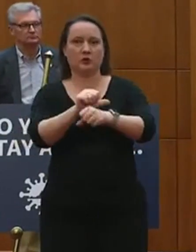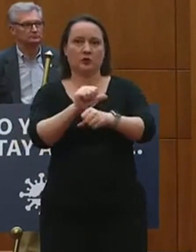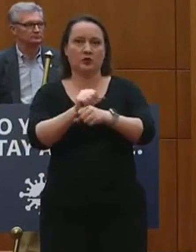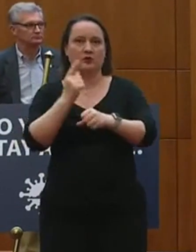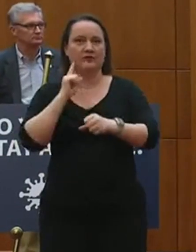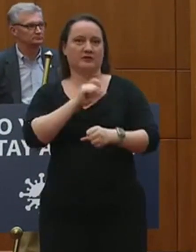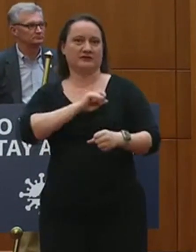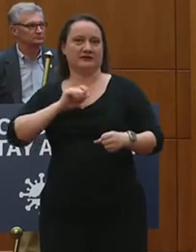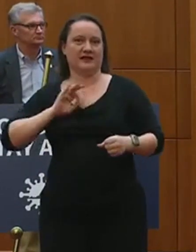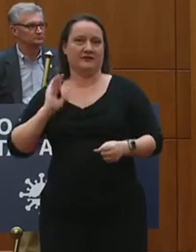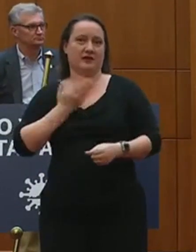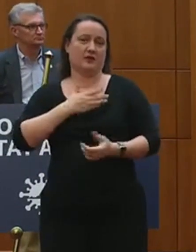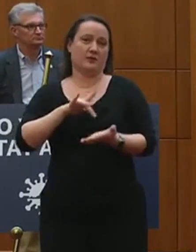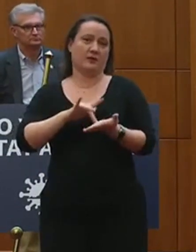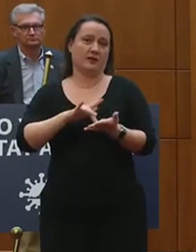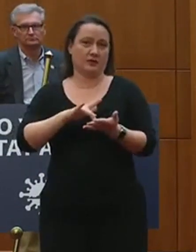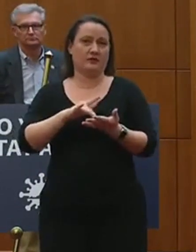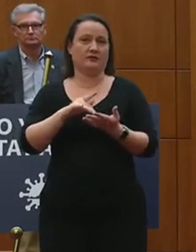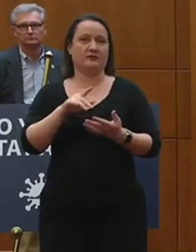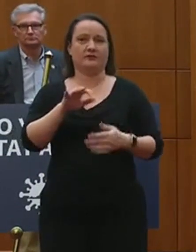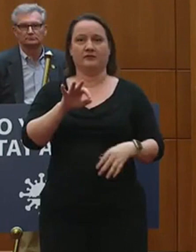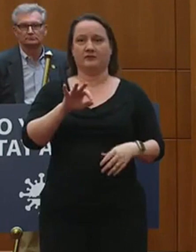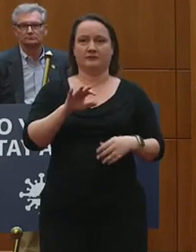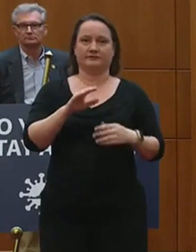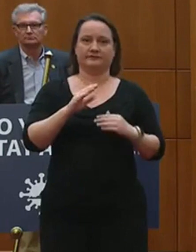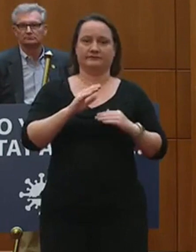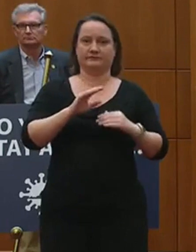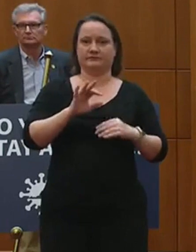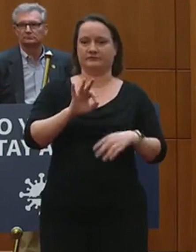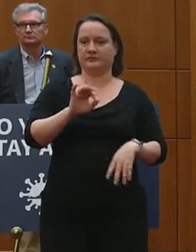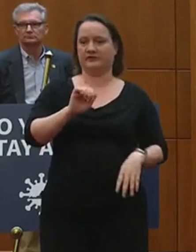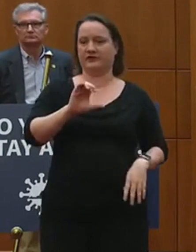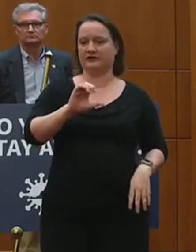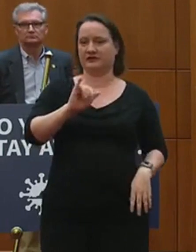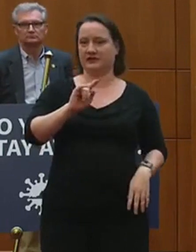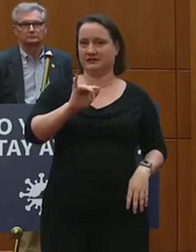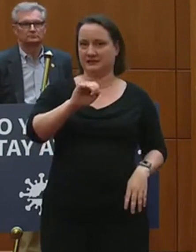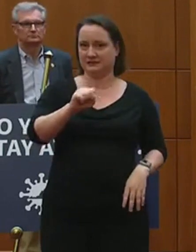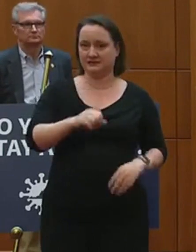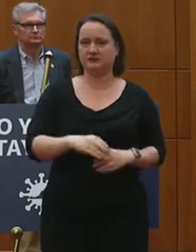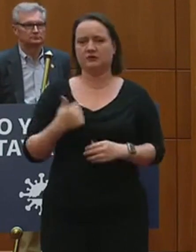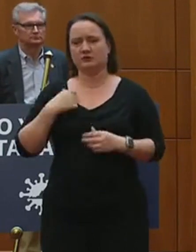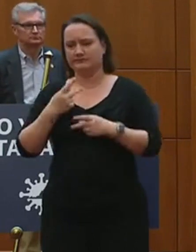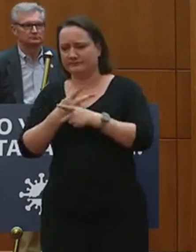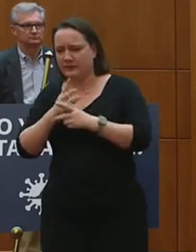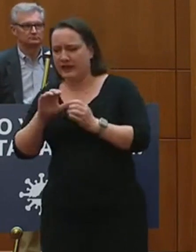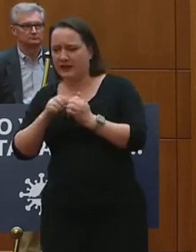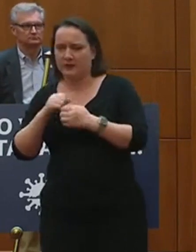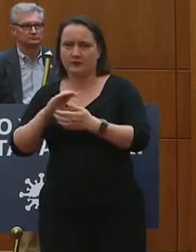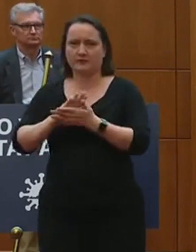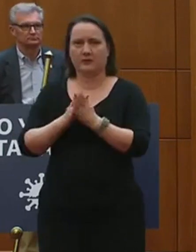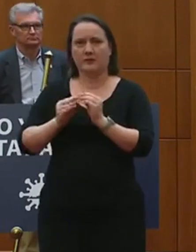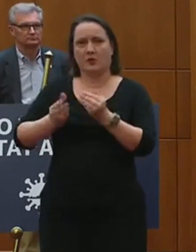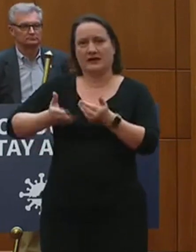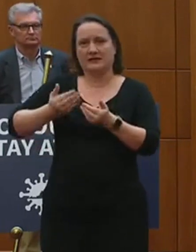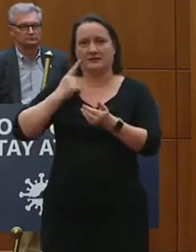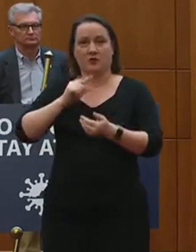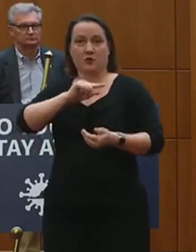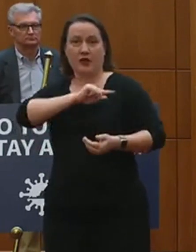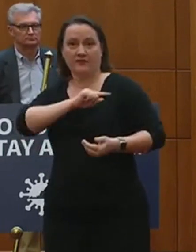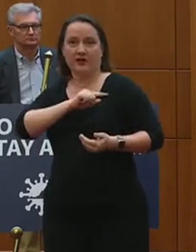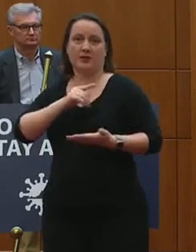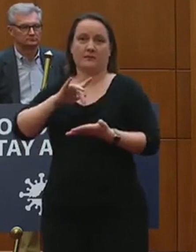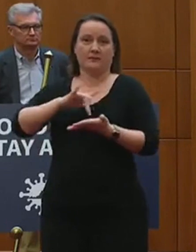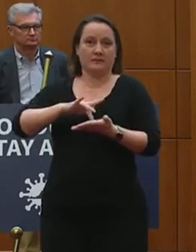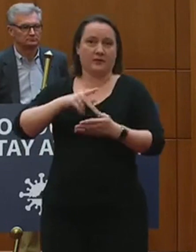medical facilities. We are exploring ways to make it easier for qualified medical professionals to help out.